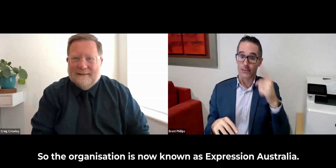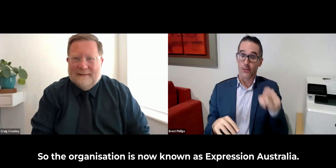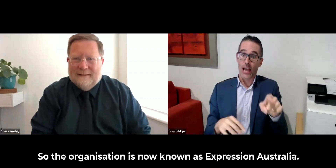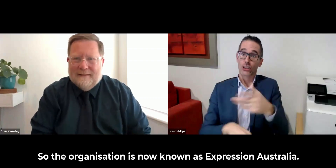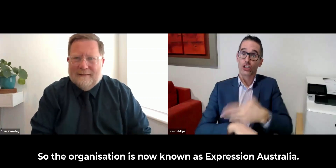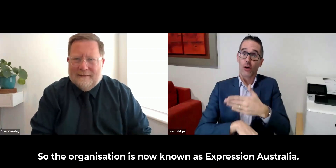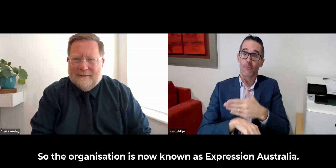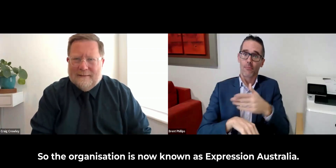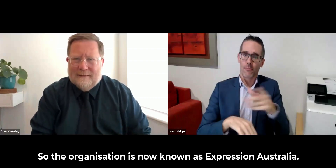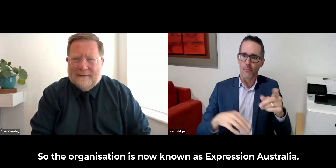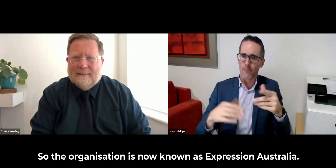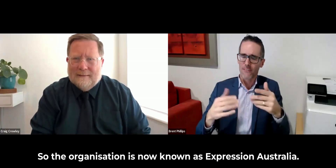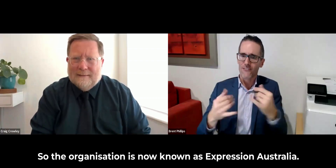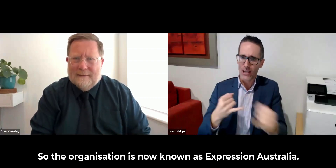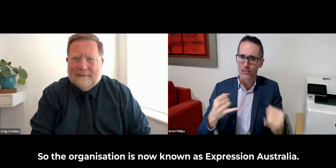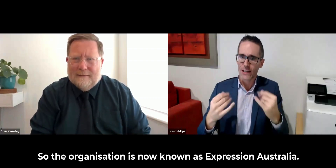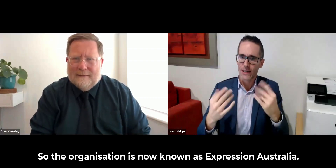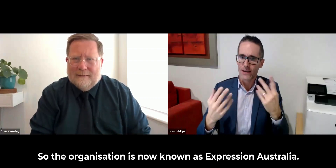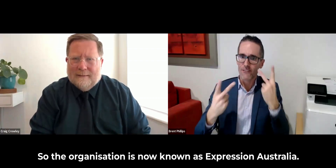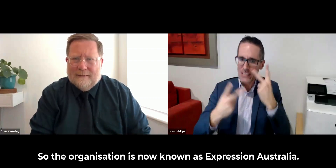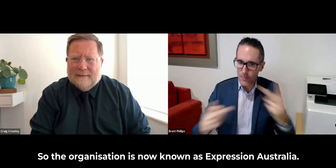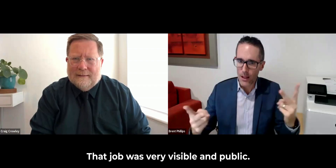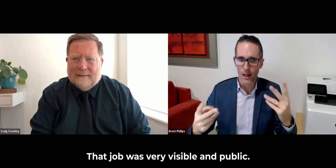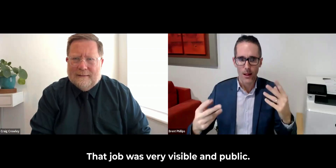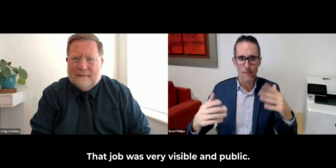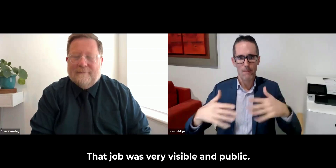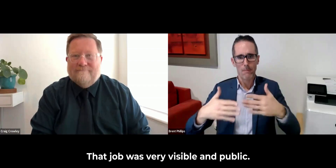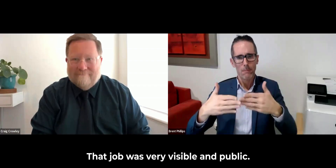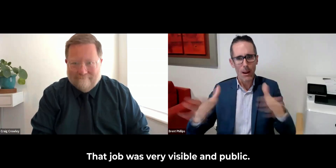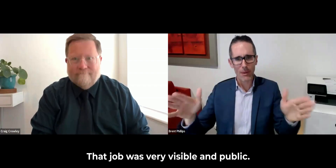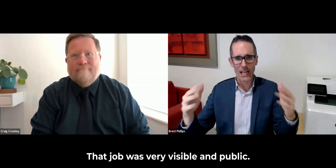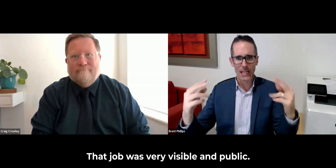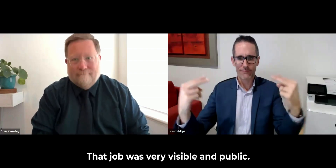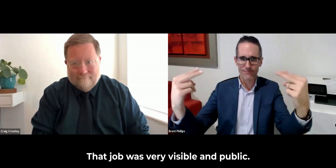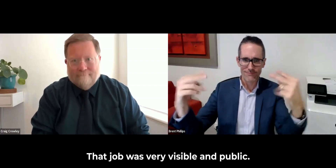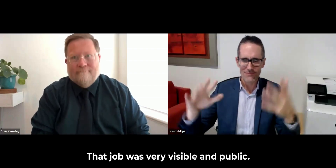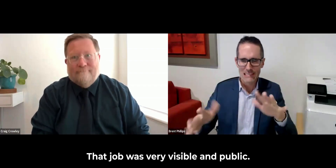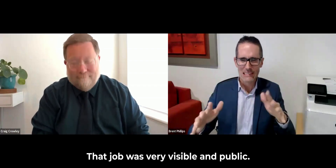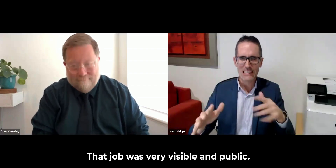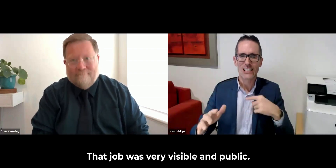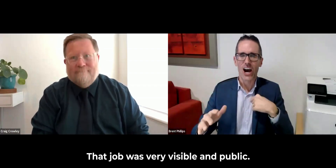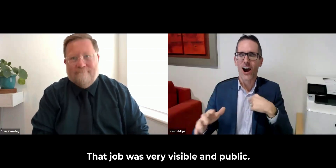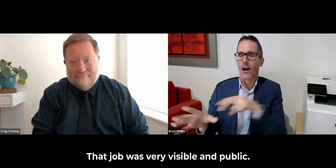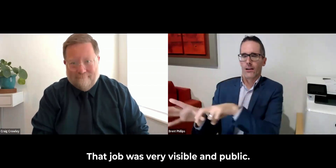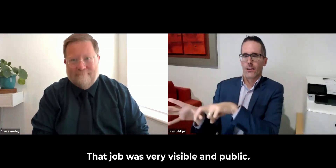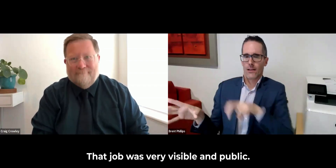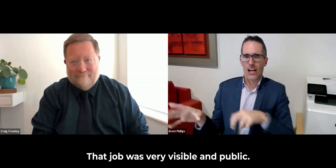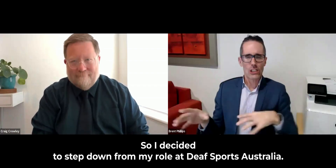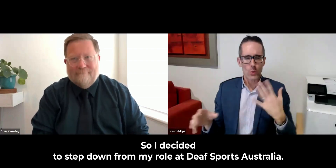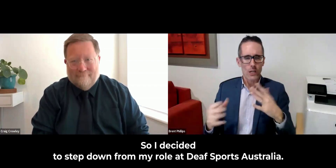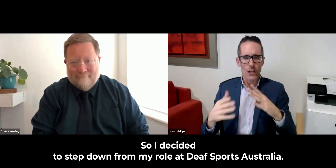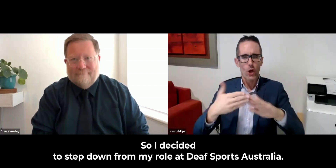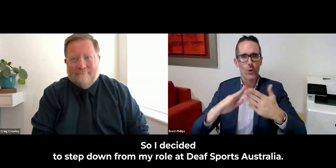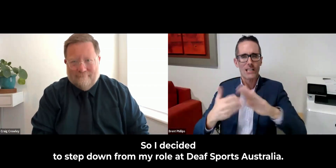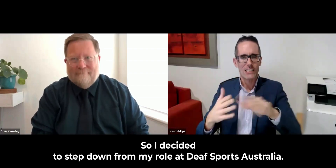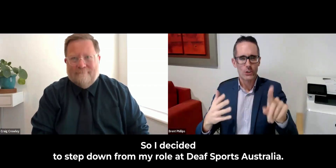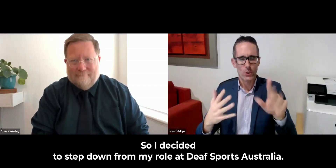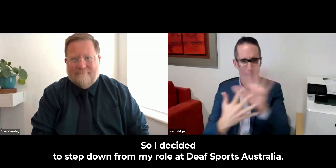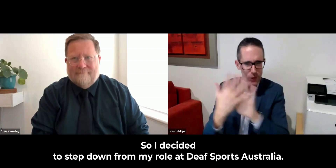the organisation is now known as Expression Australia. That job was very visible and public. So I decided to